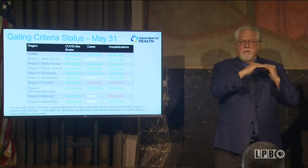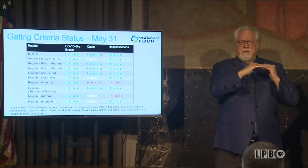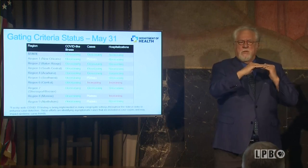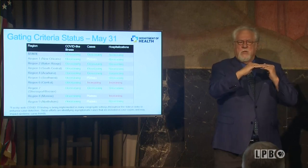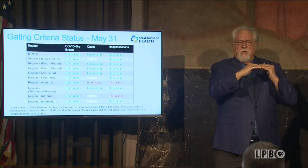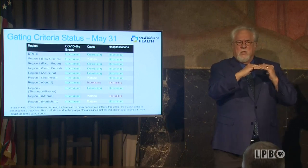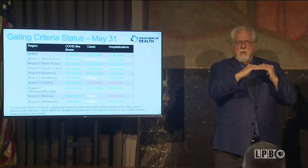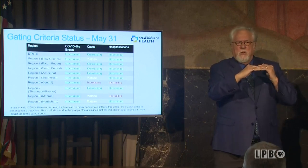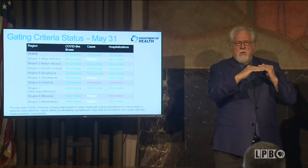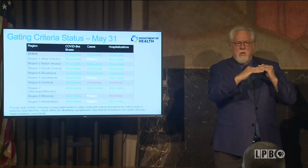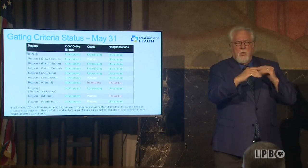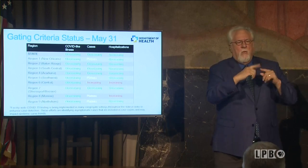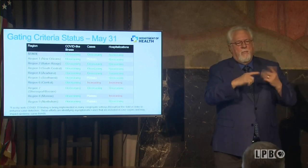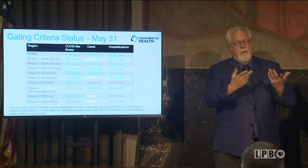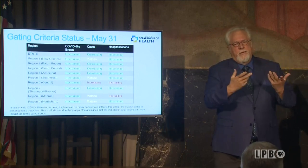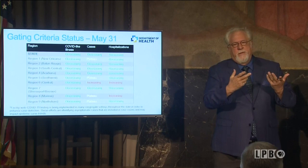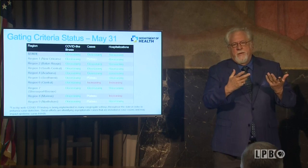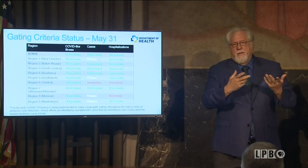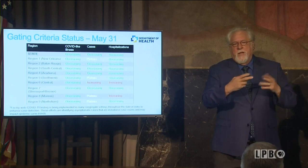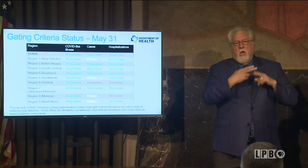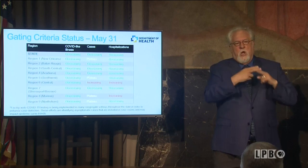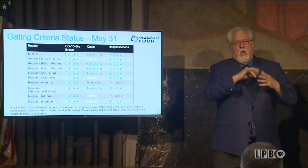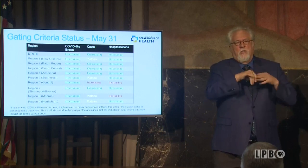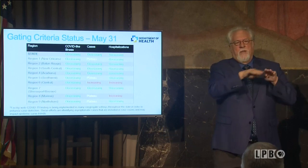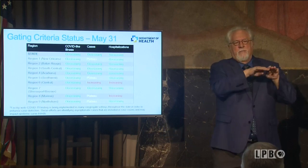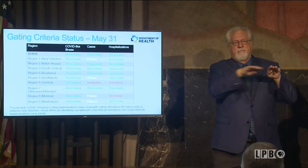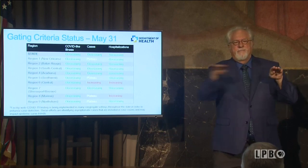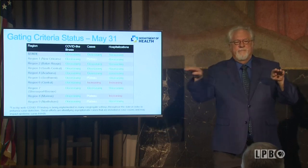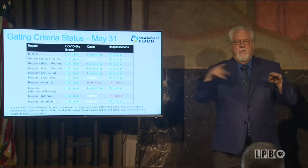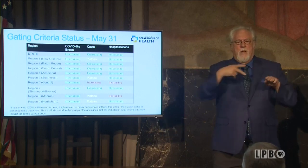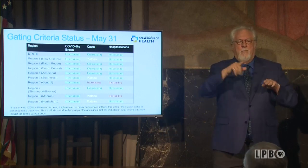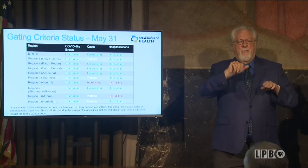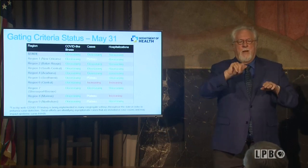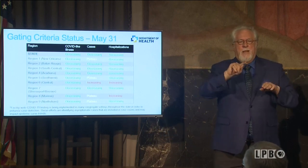decreases, but we're calling those essentially plateaued